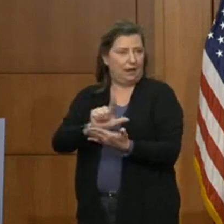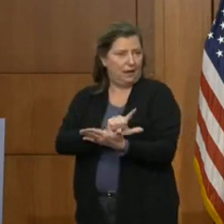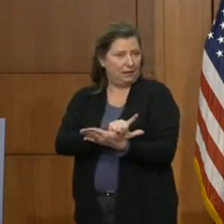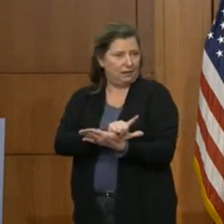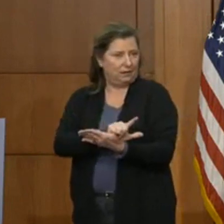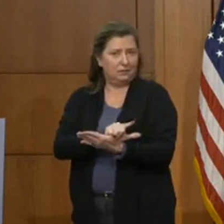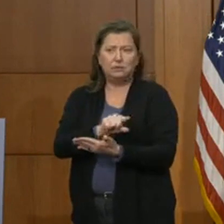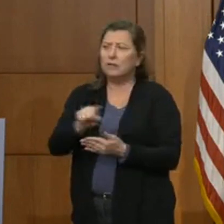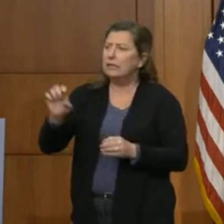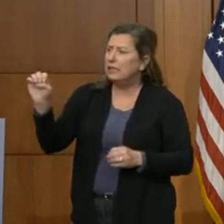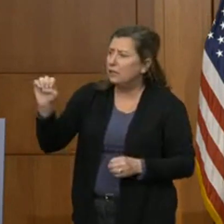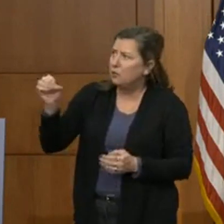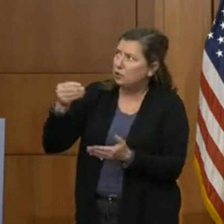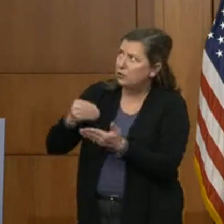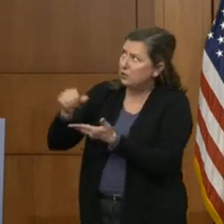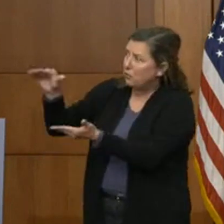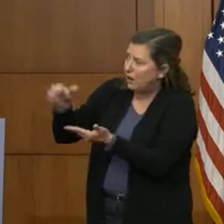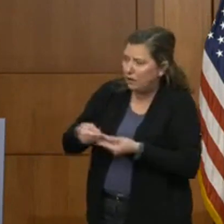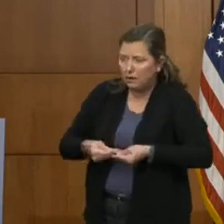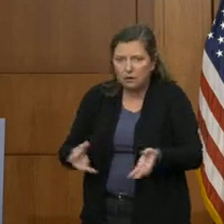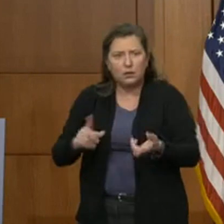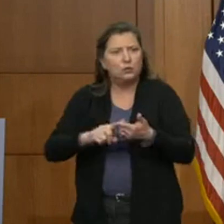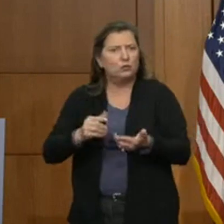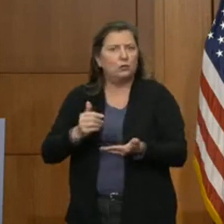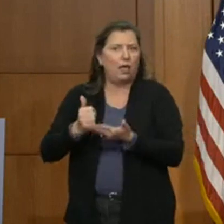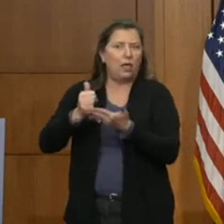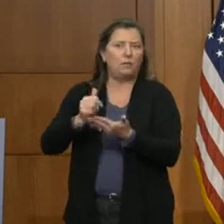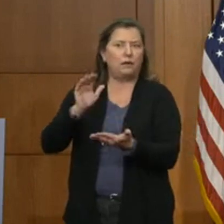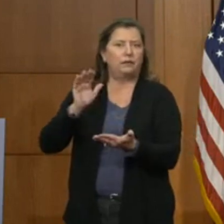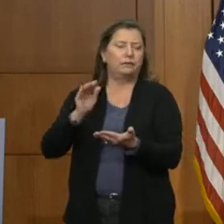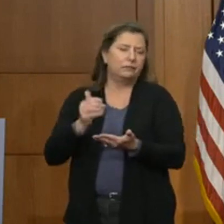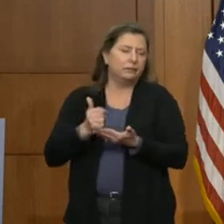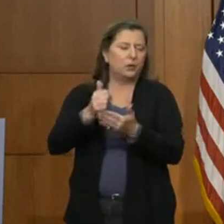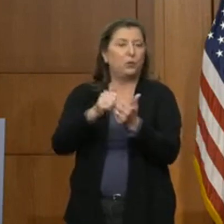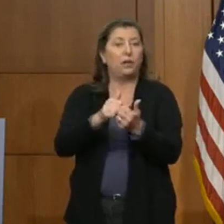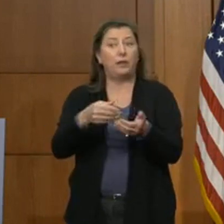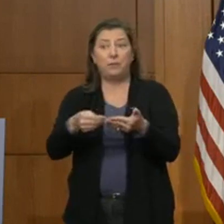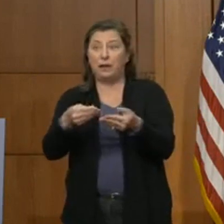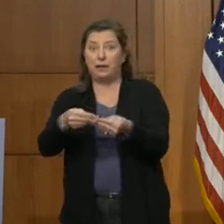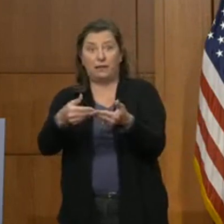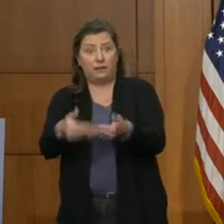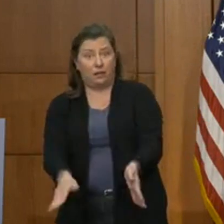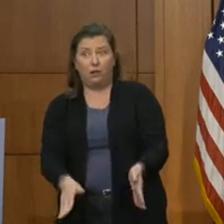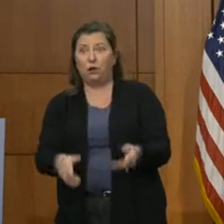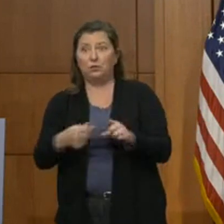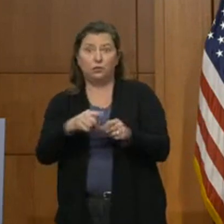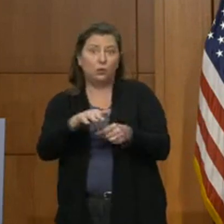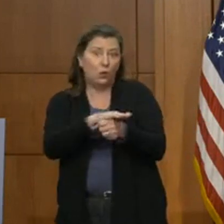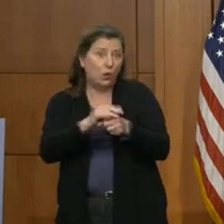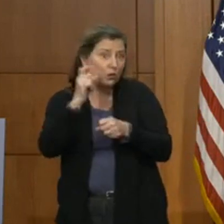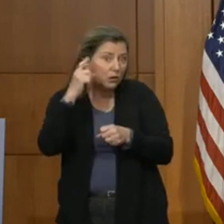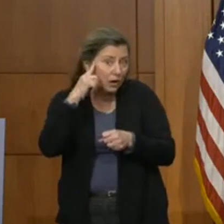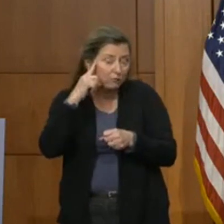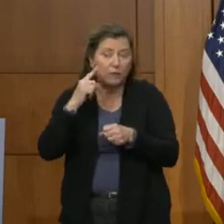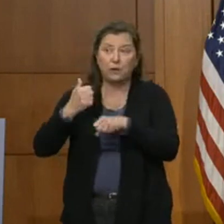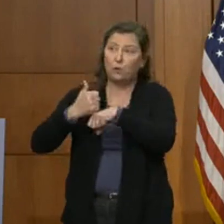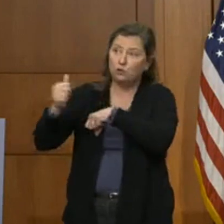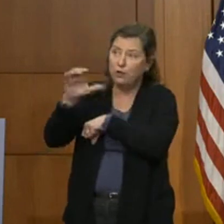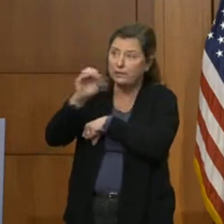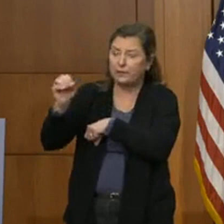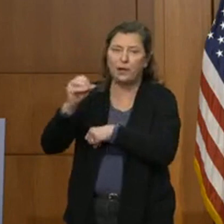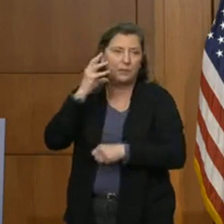These emergency relief funds will go to help offset the revenue losses that local governments and transit agencies are